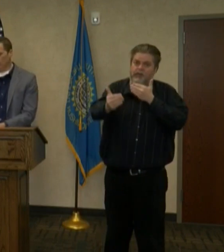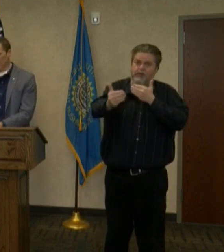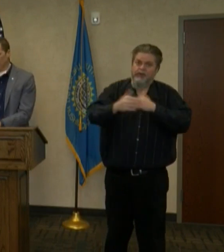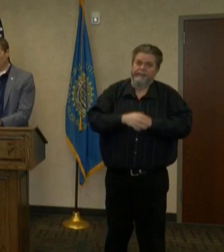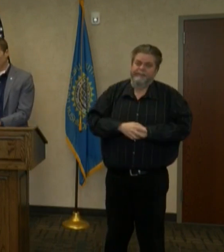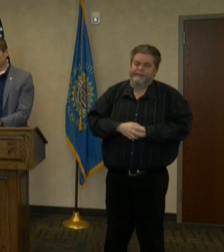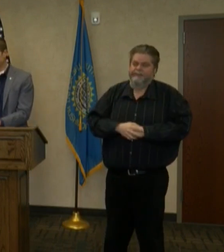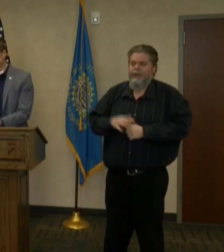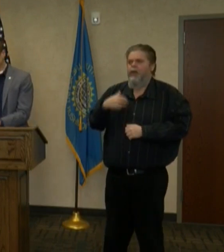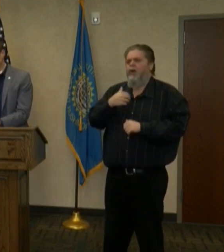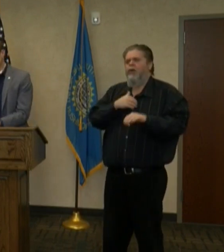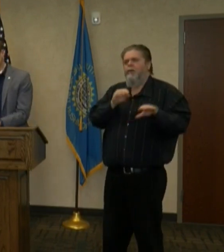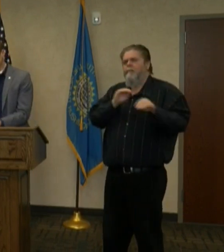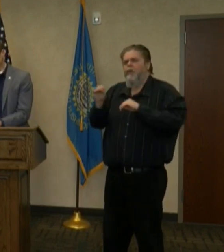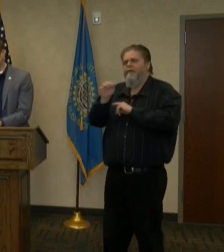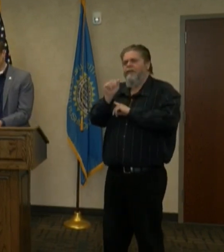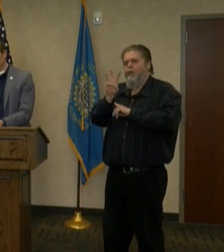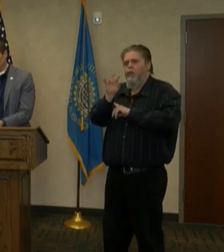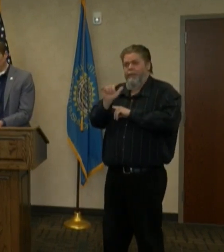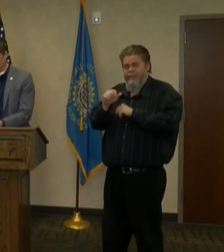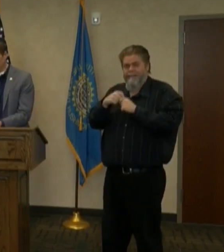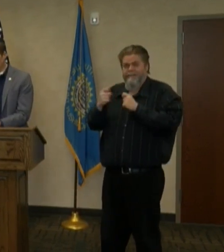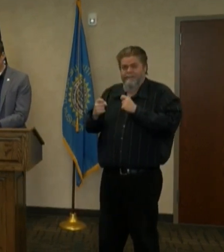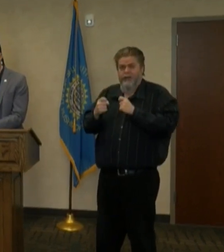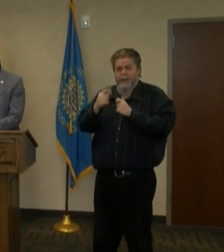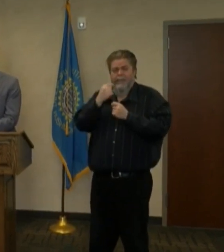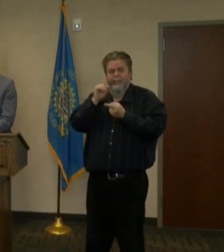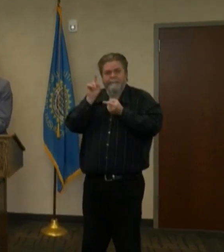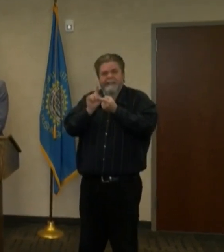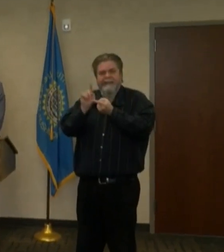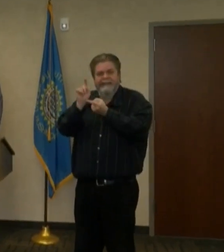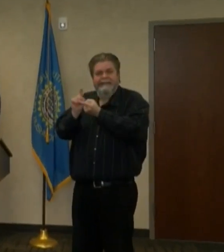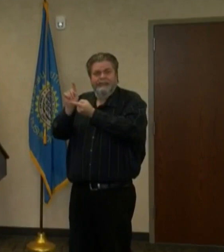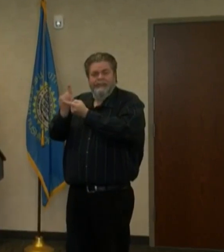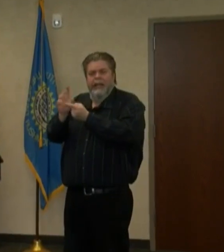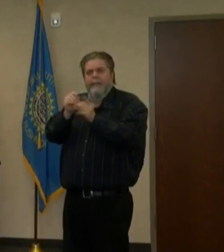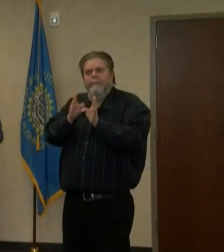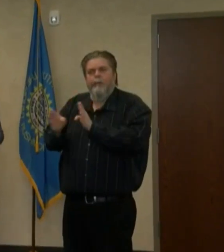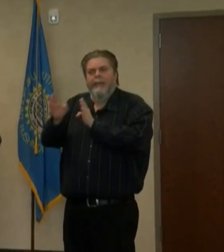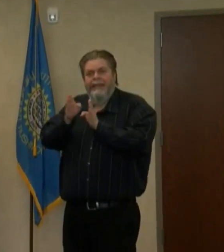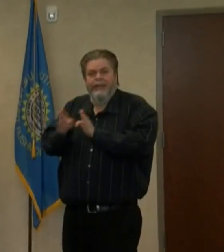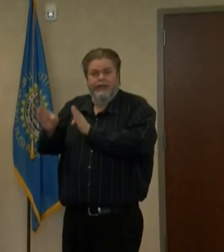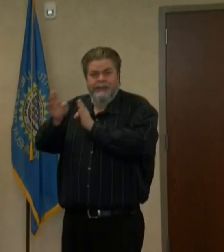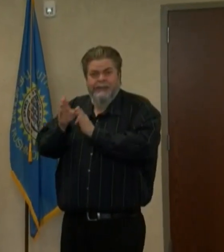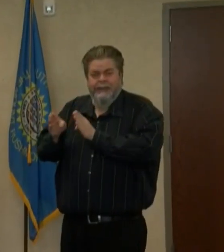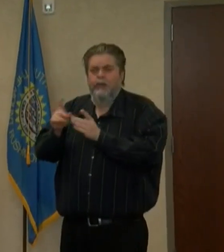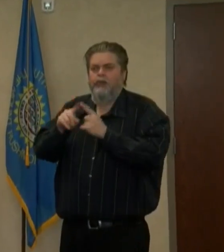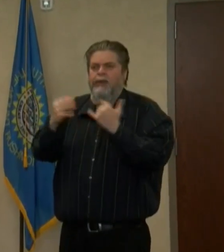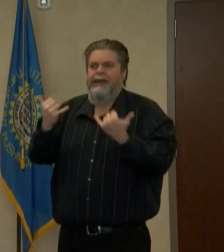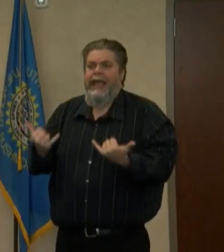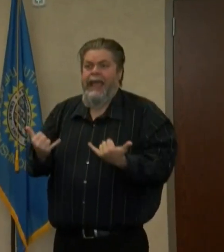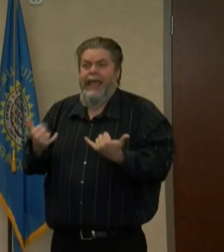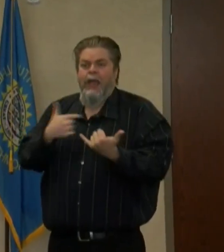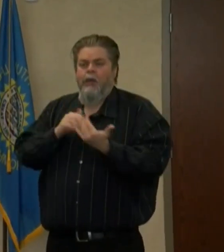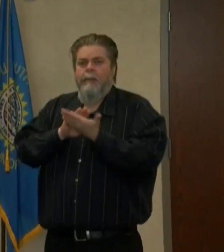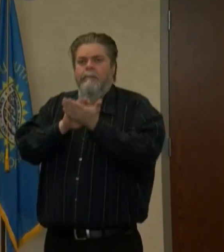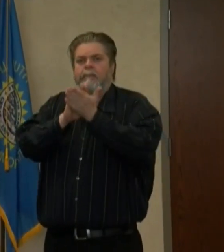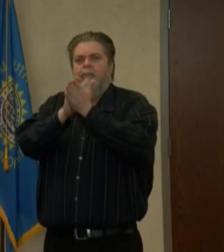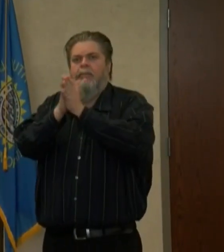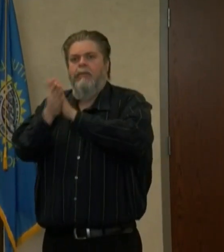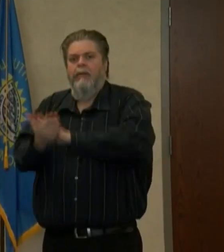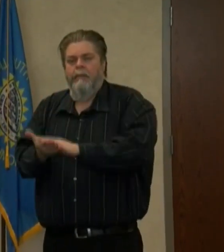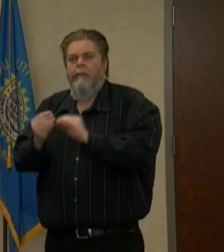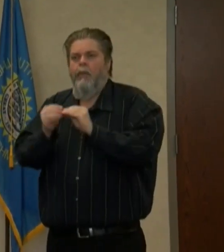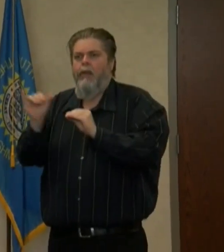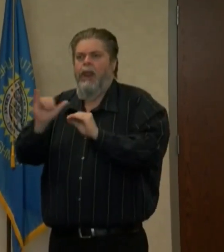move away from what I call the mitigation and preparedness phases to the response phase. We're really entered into